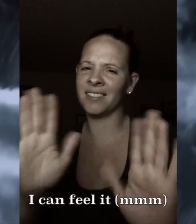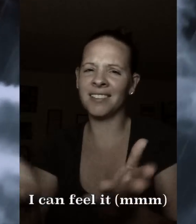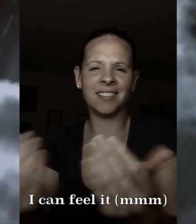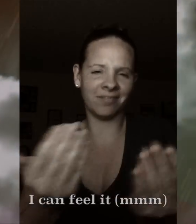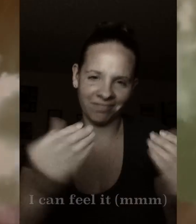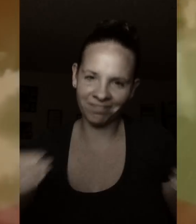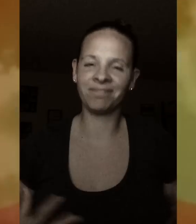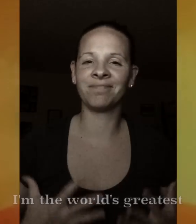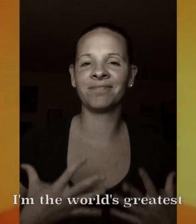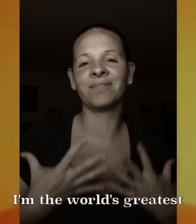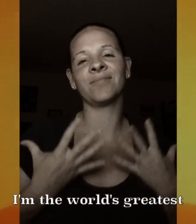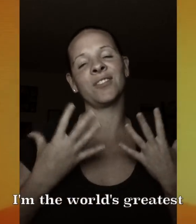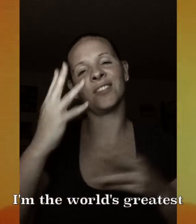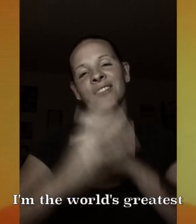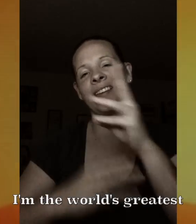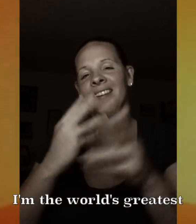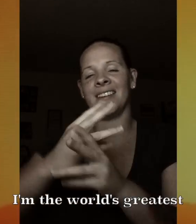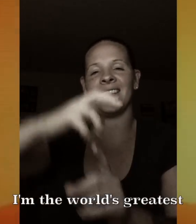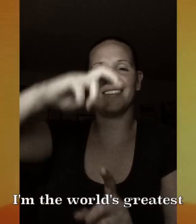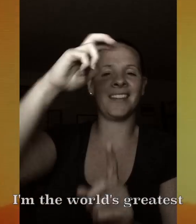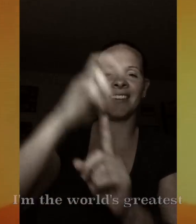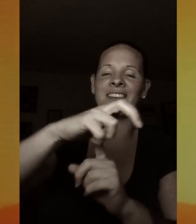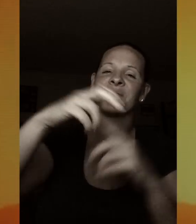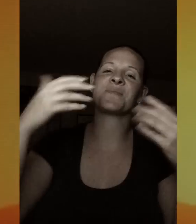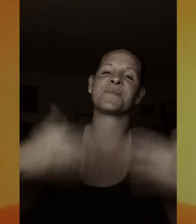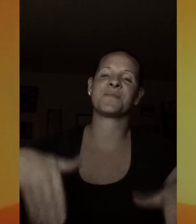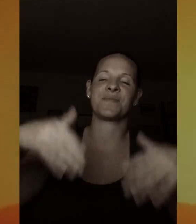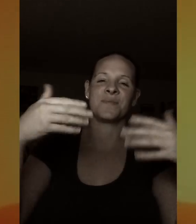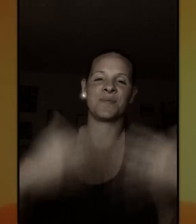feel it, I'm the world's greatest.